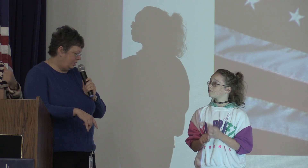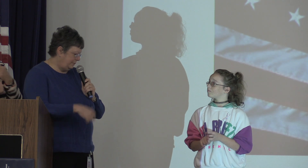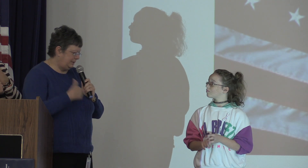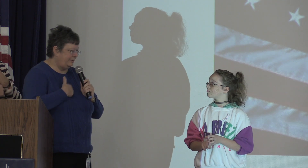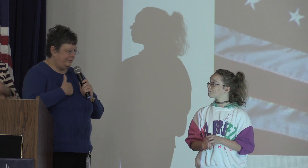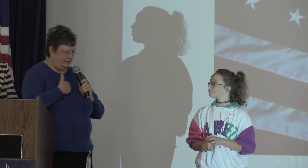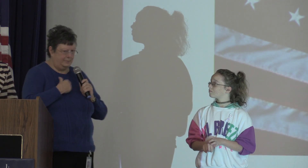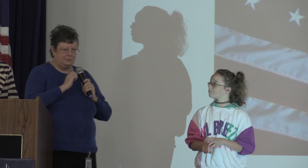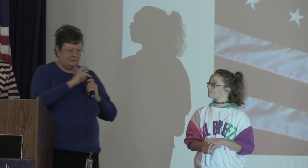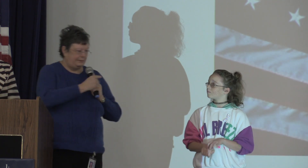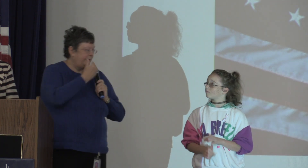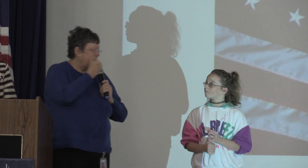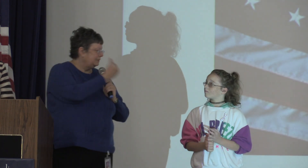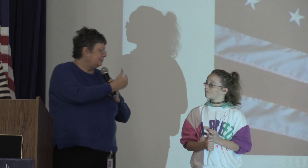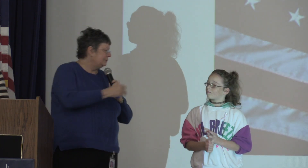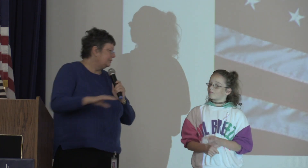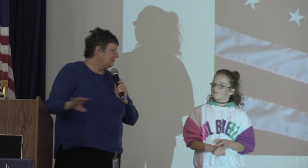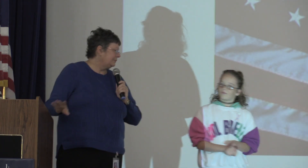in the Army.